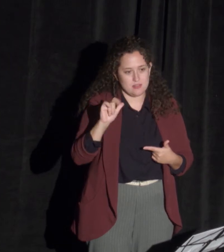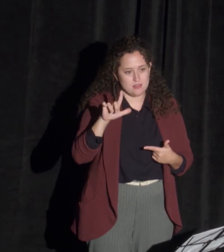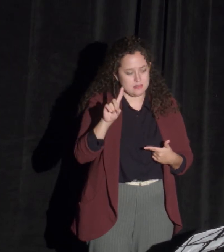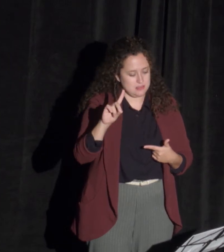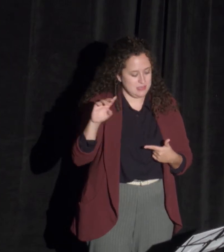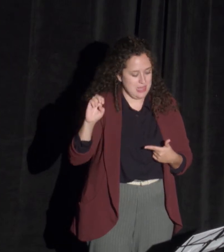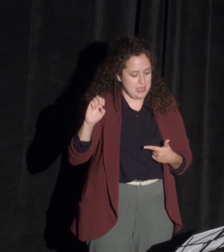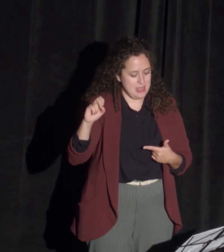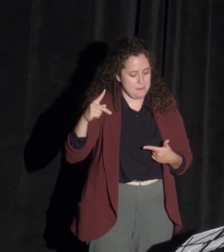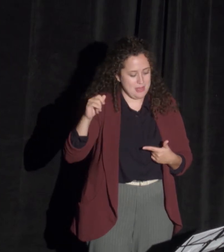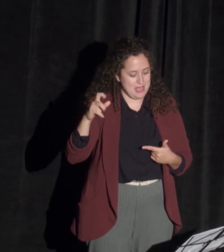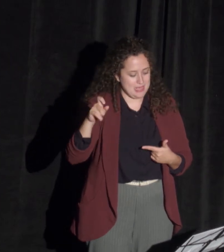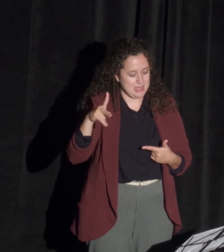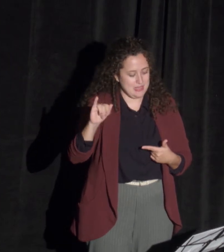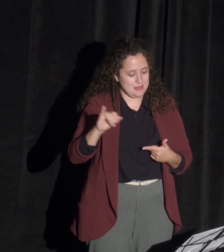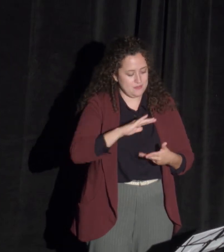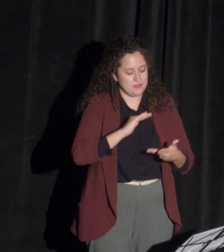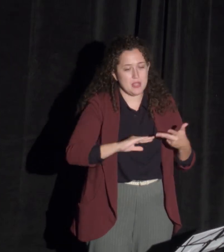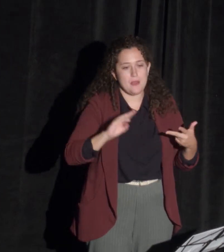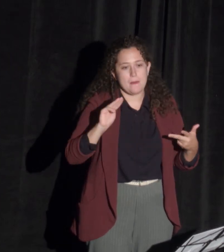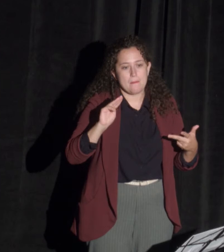Mur Lafferty and S.B. Divya,